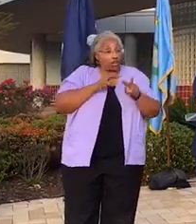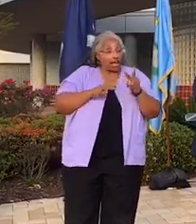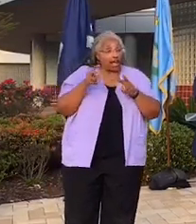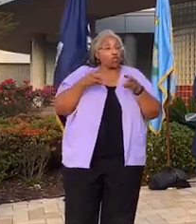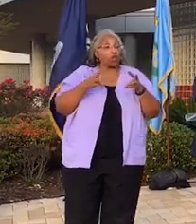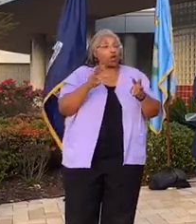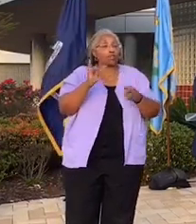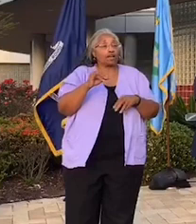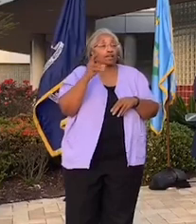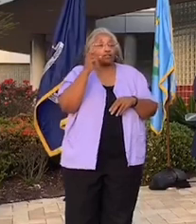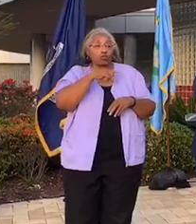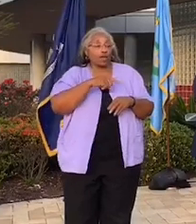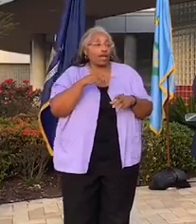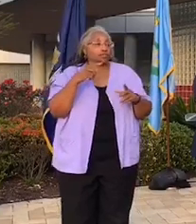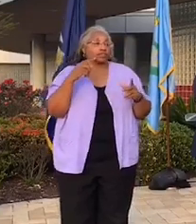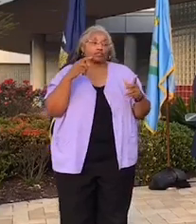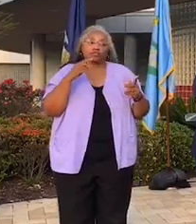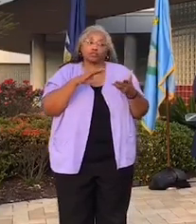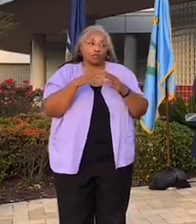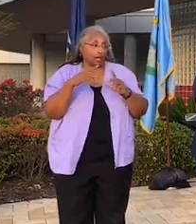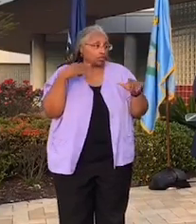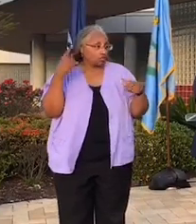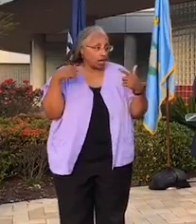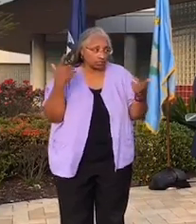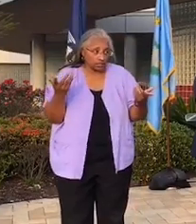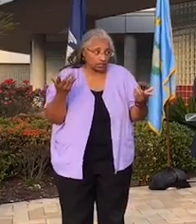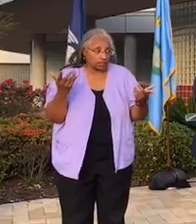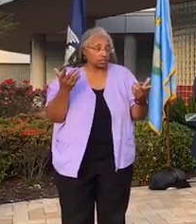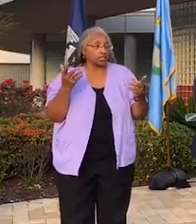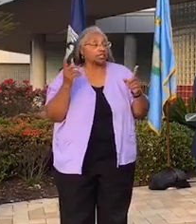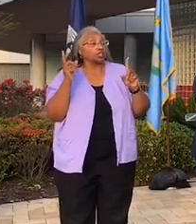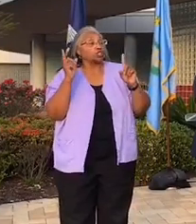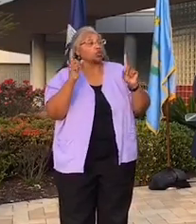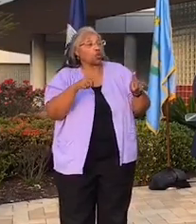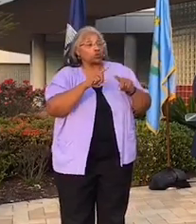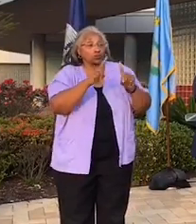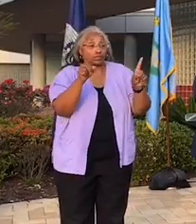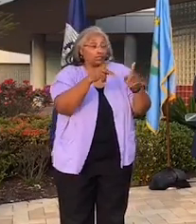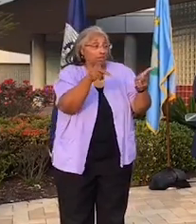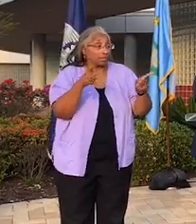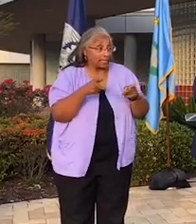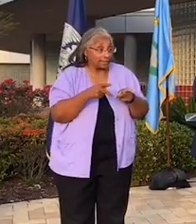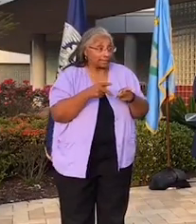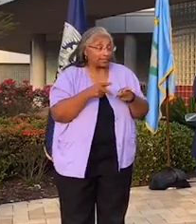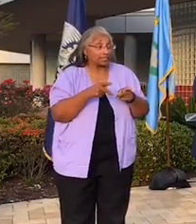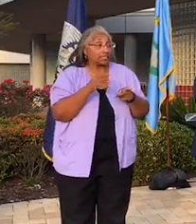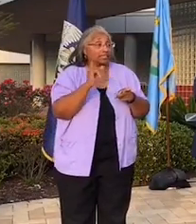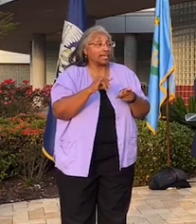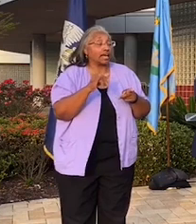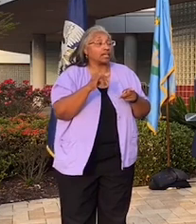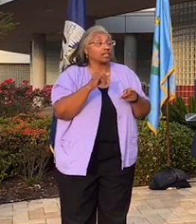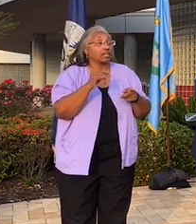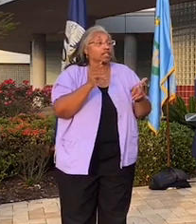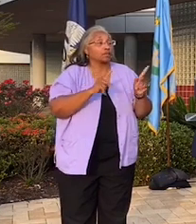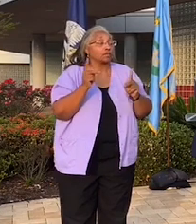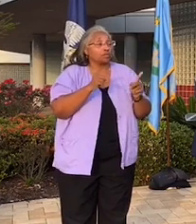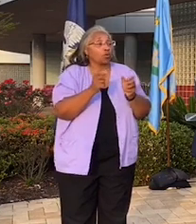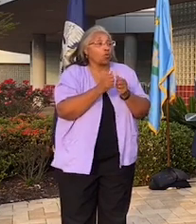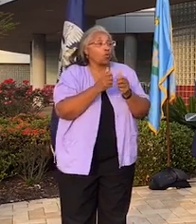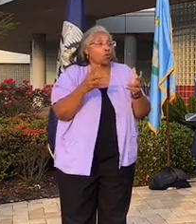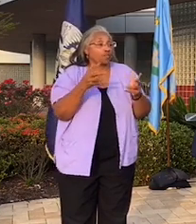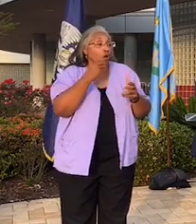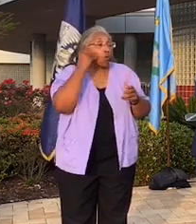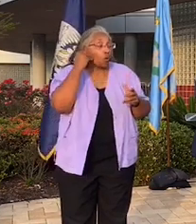are being driven crazy, how they will then go to these encampments, I do not in any way want Titus. We don't have it